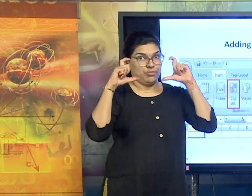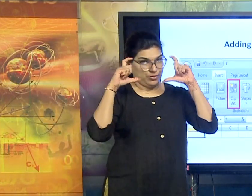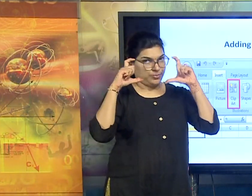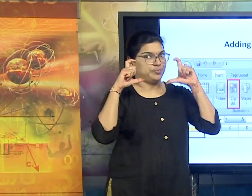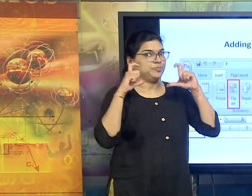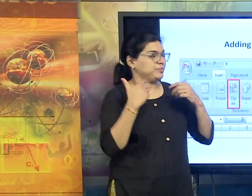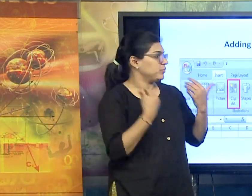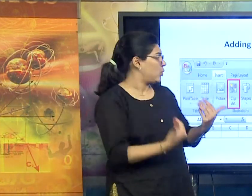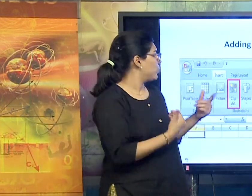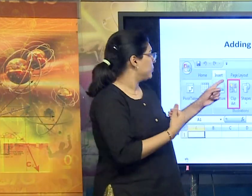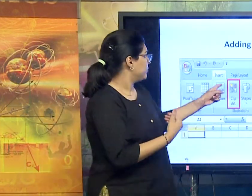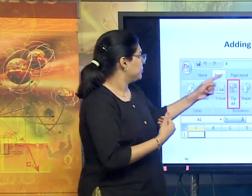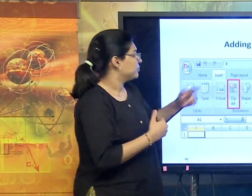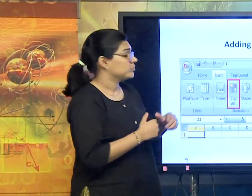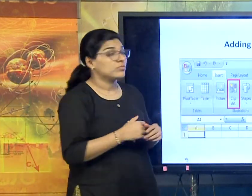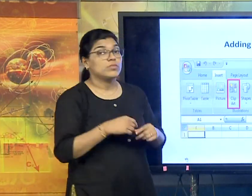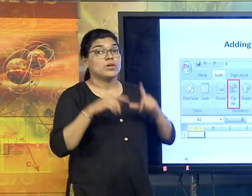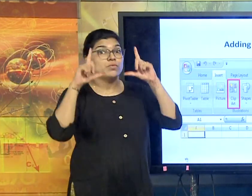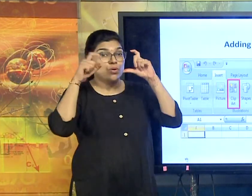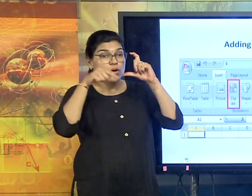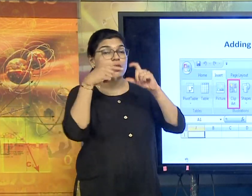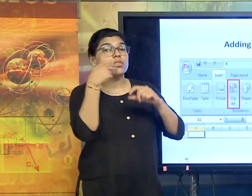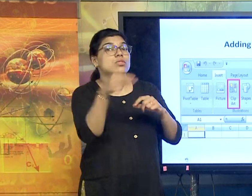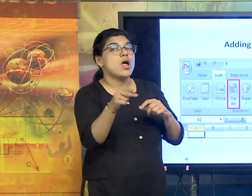And next to that is